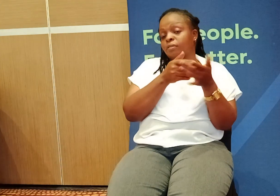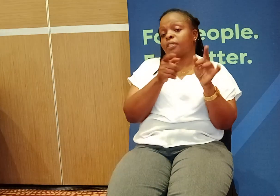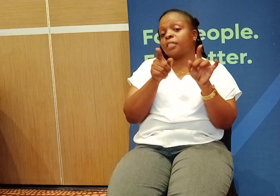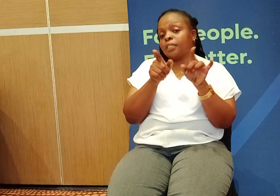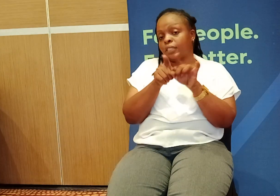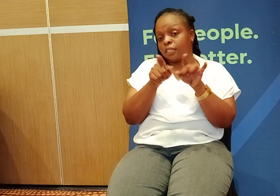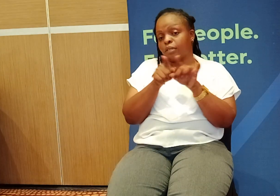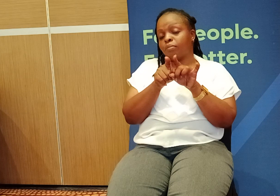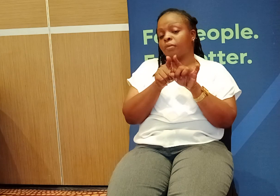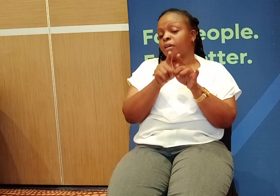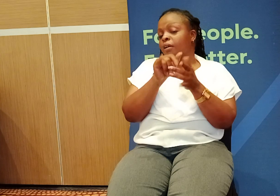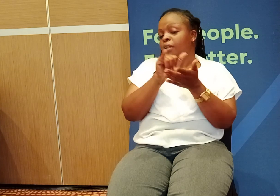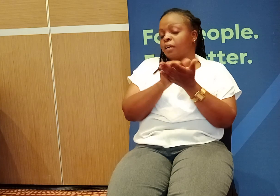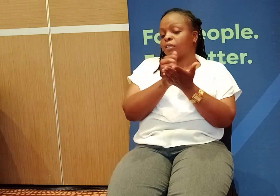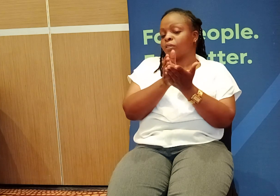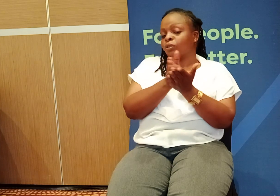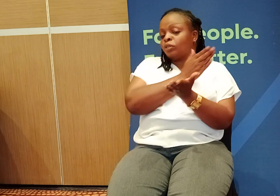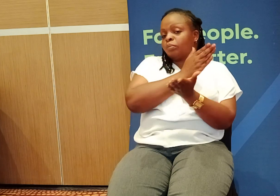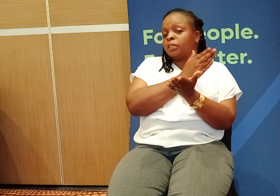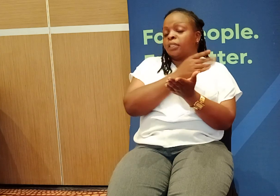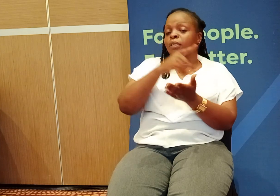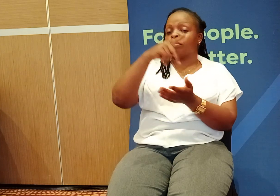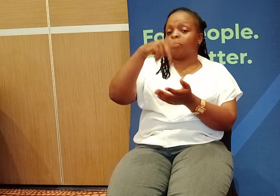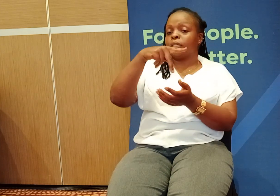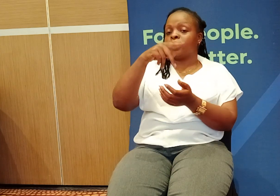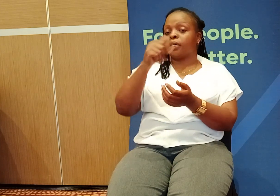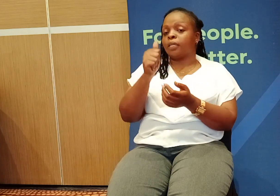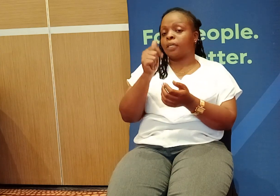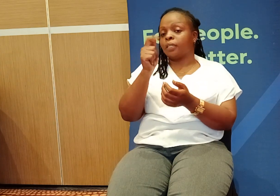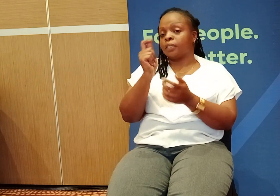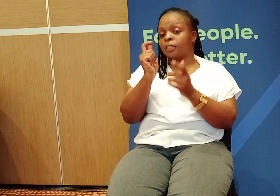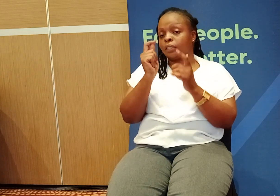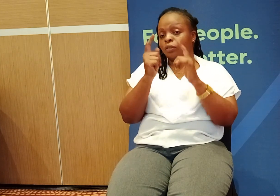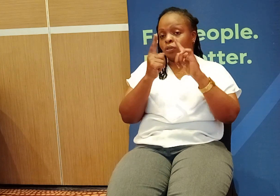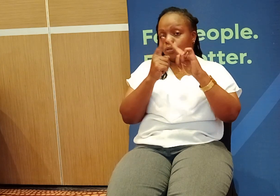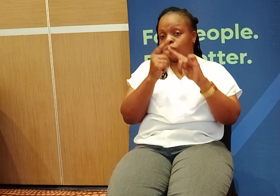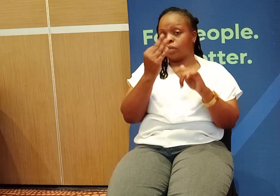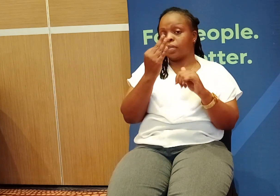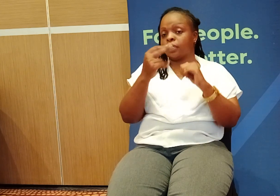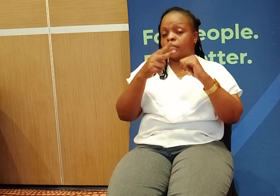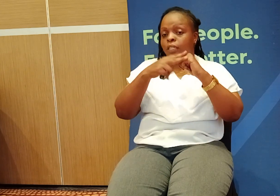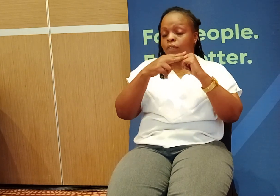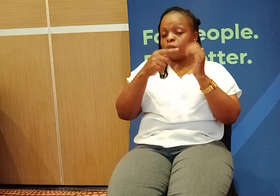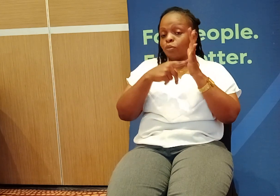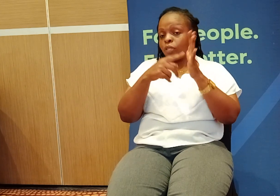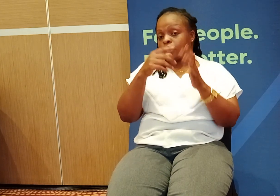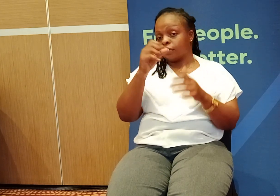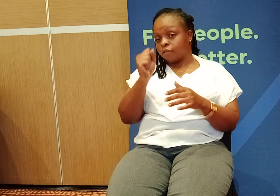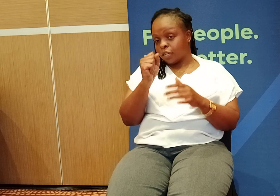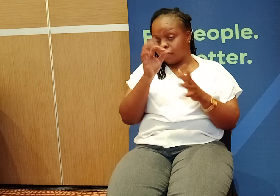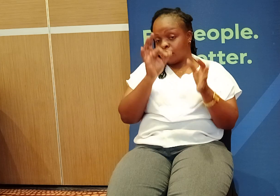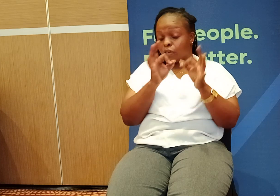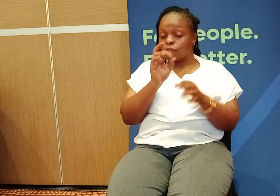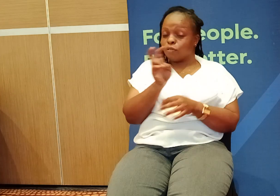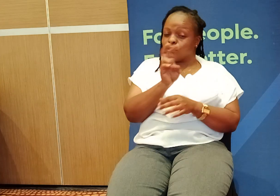that drops our PAT to about 37.5 billion. So when you just look strictly at the